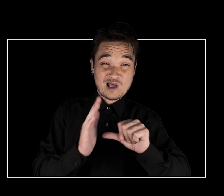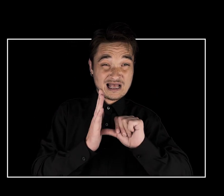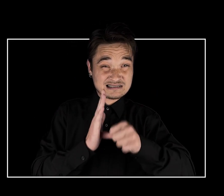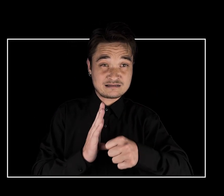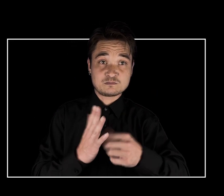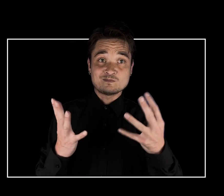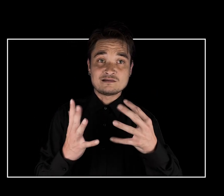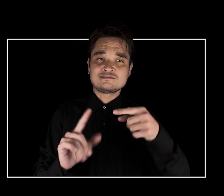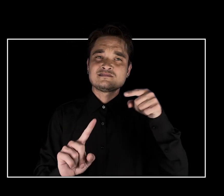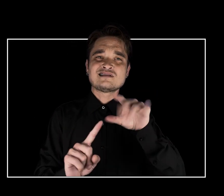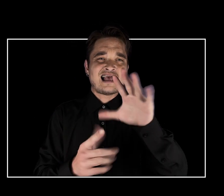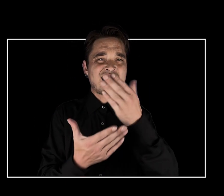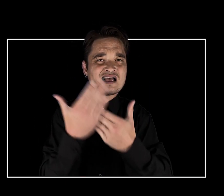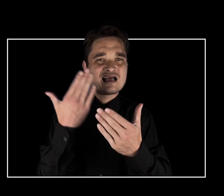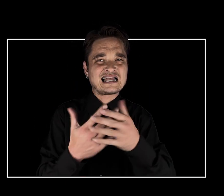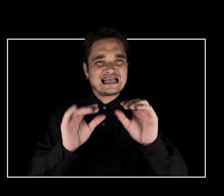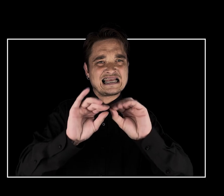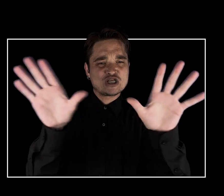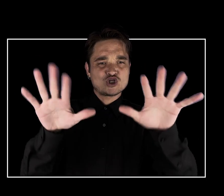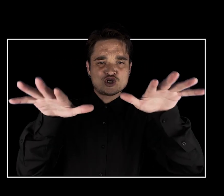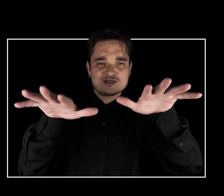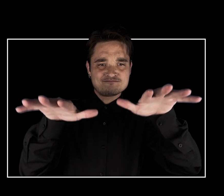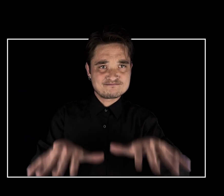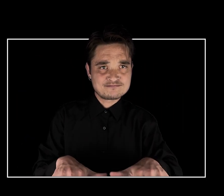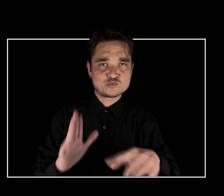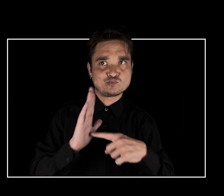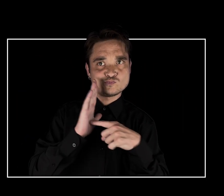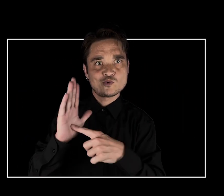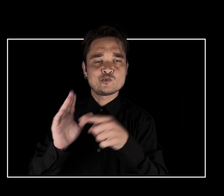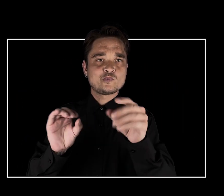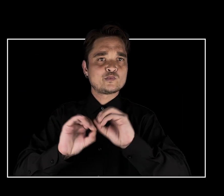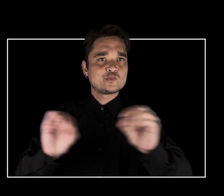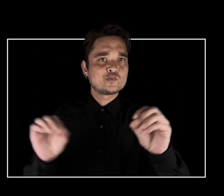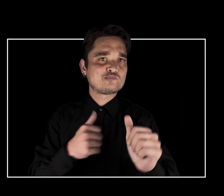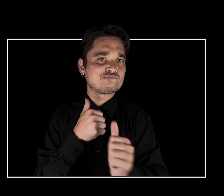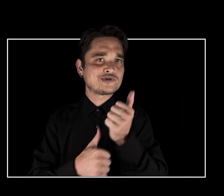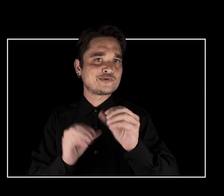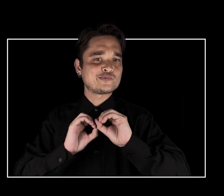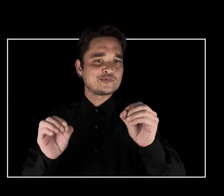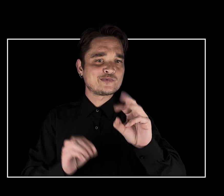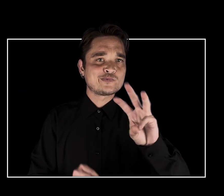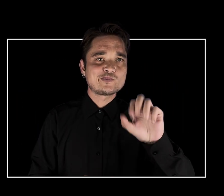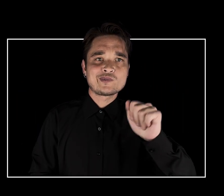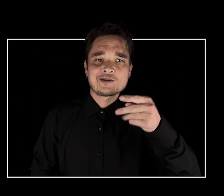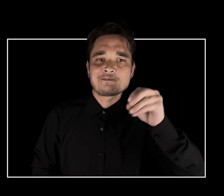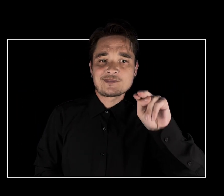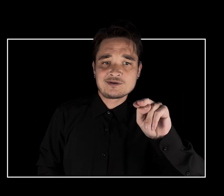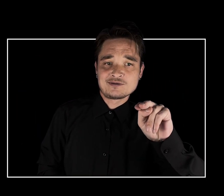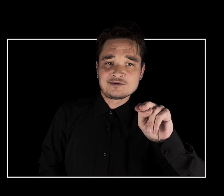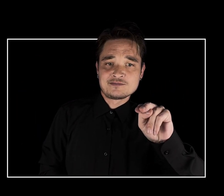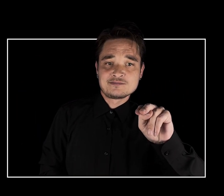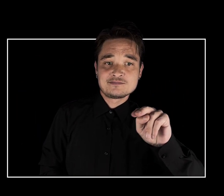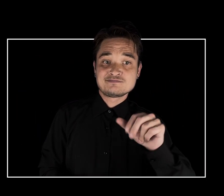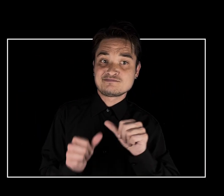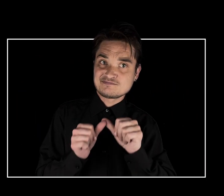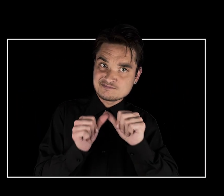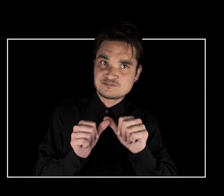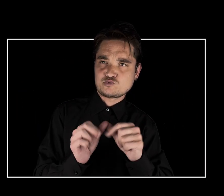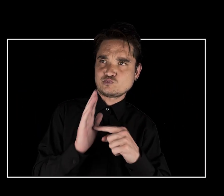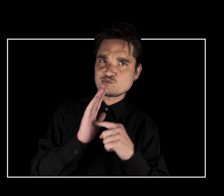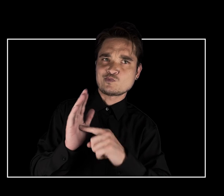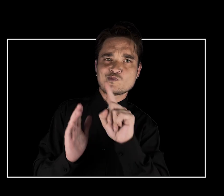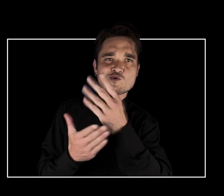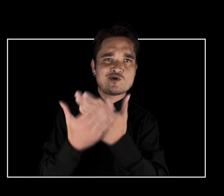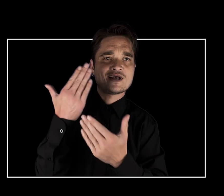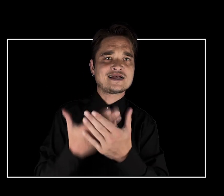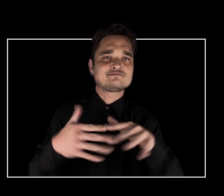to the police that you are not holding or reaching for a weapon. Keep your hands where the police can see